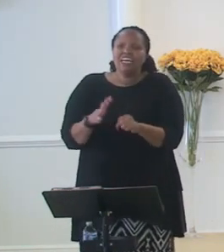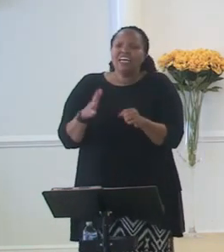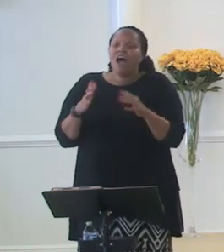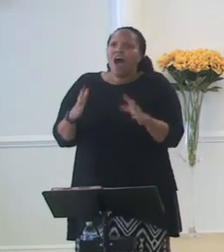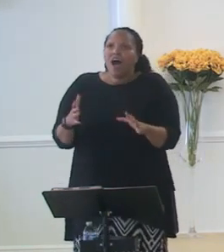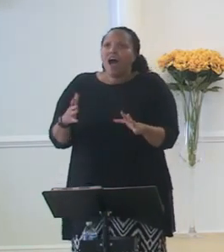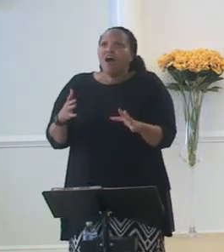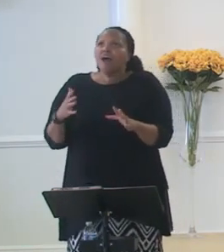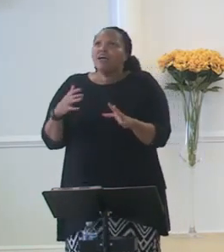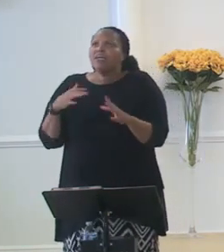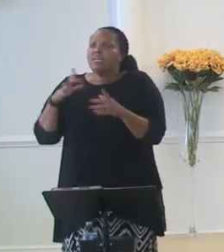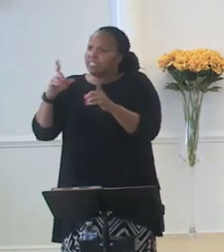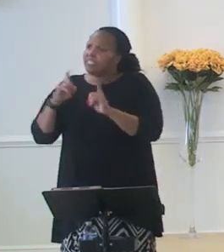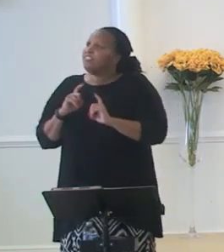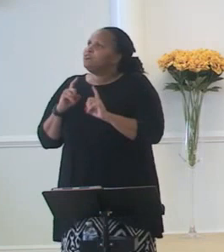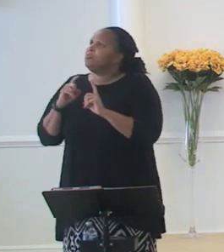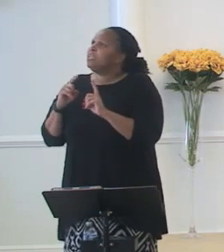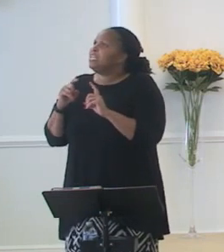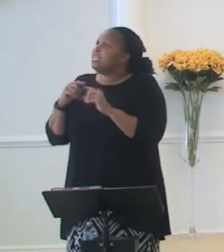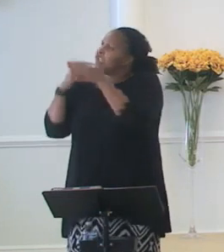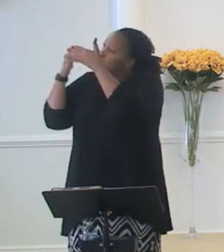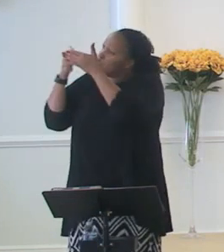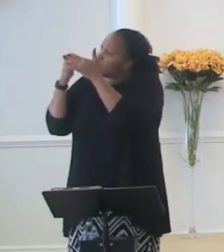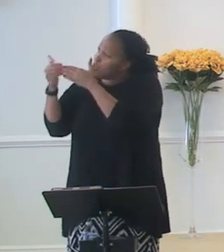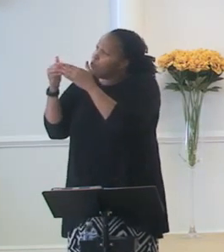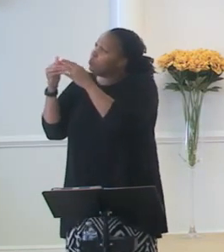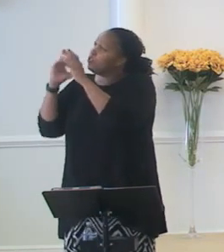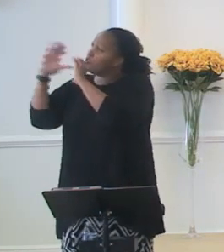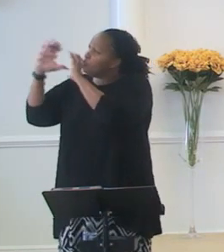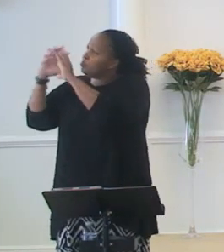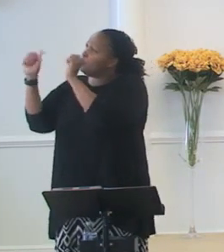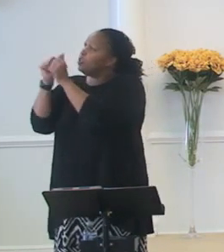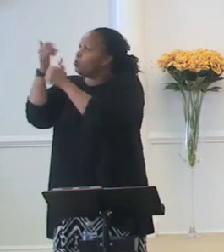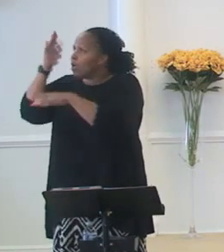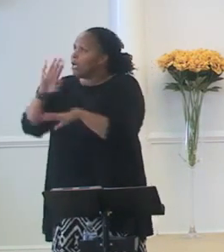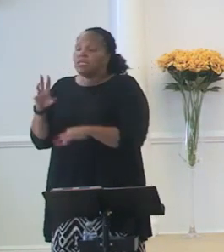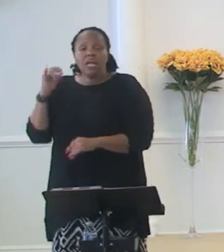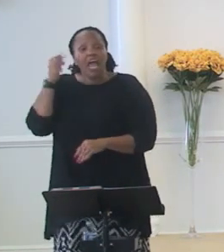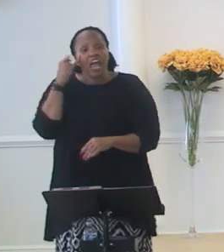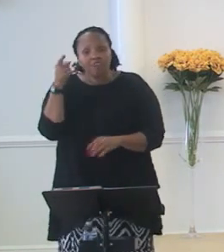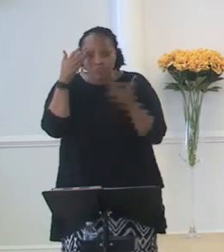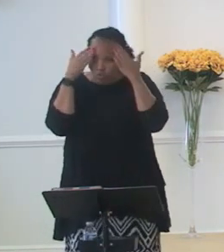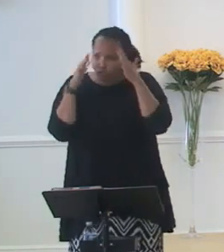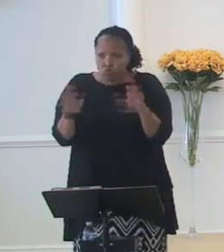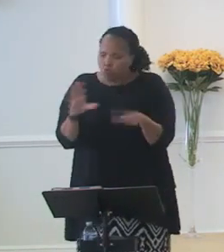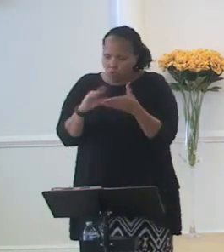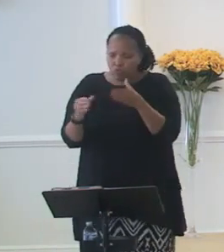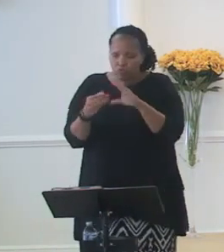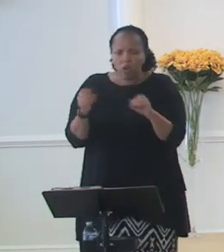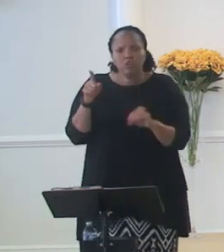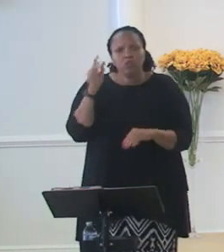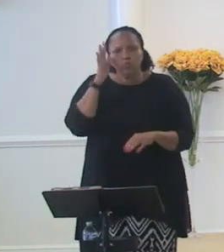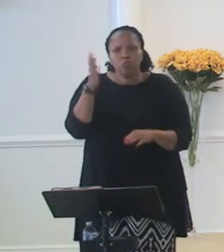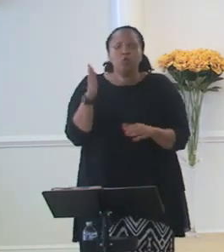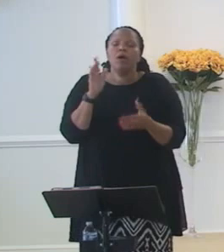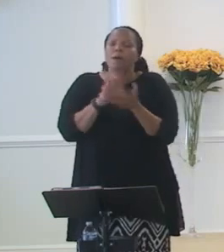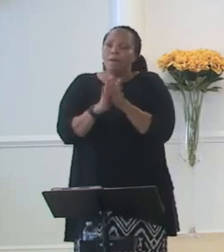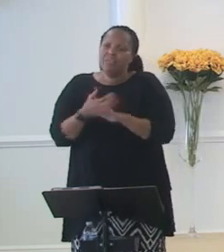know the story. Because if you don't know the story, what happens is you'll get angry at the